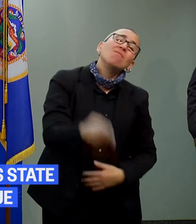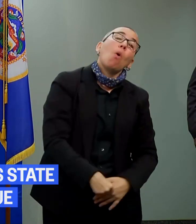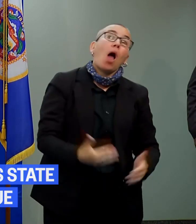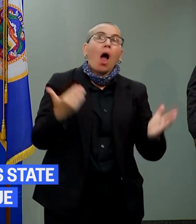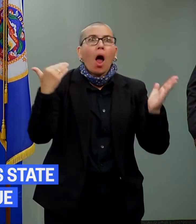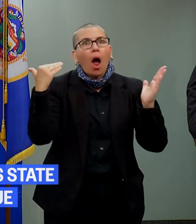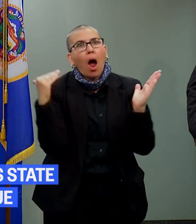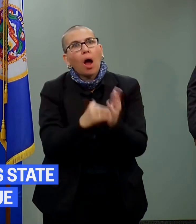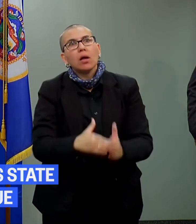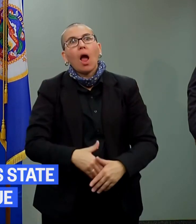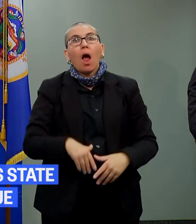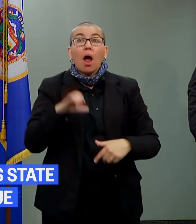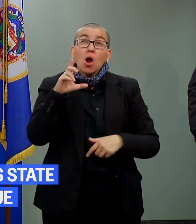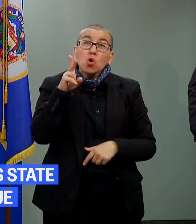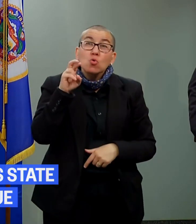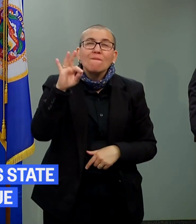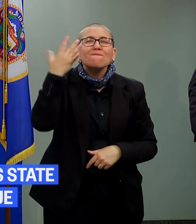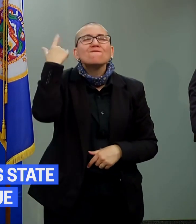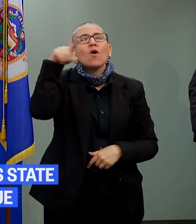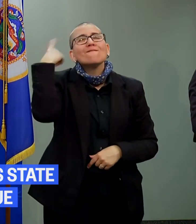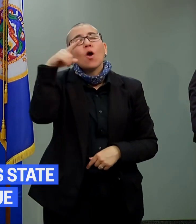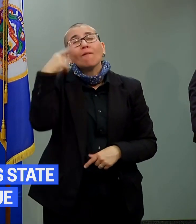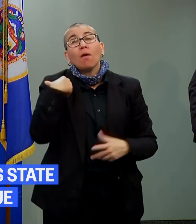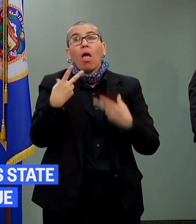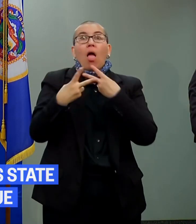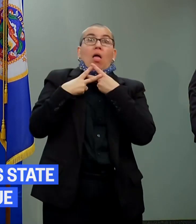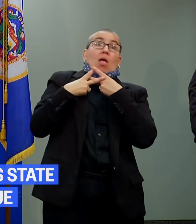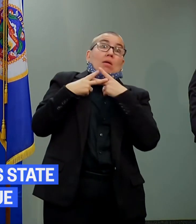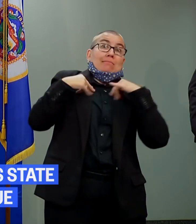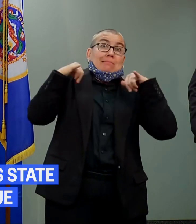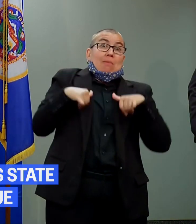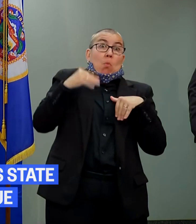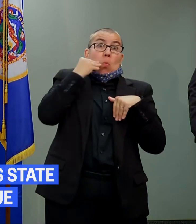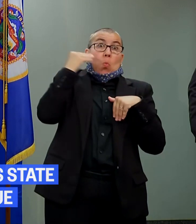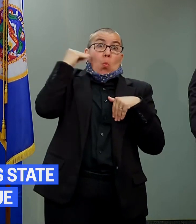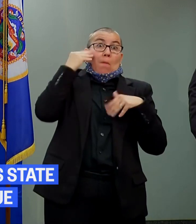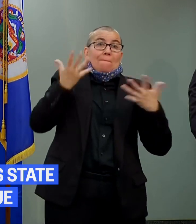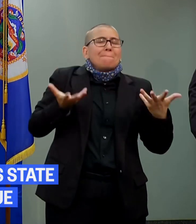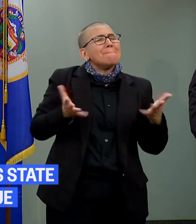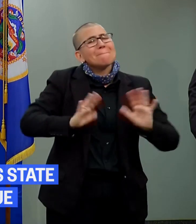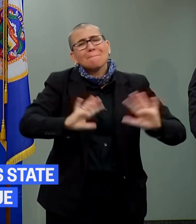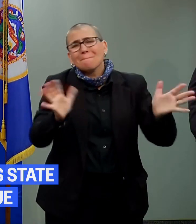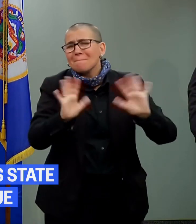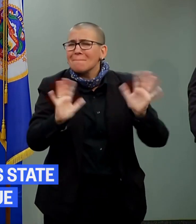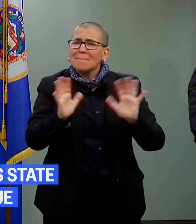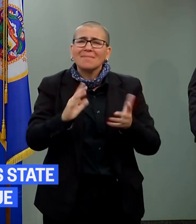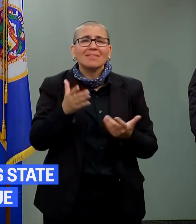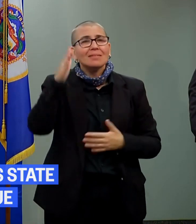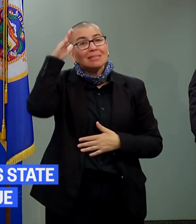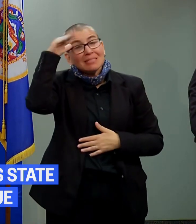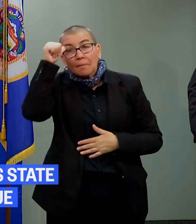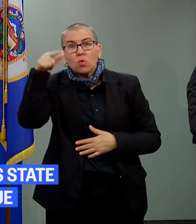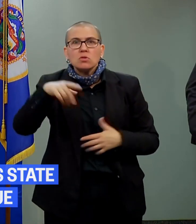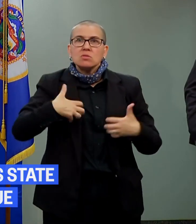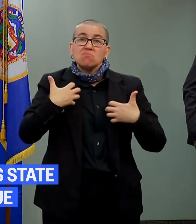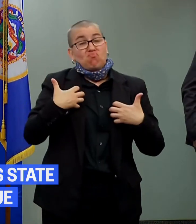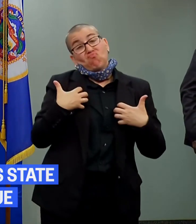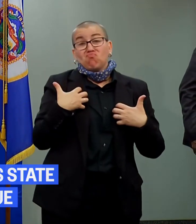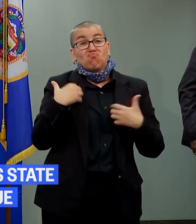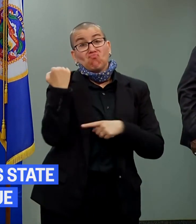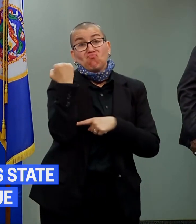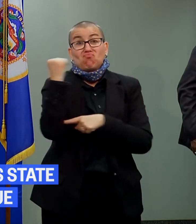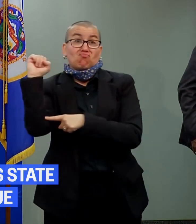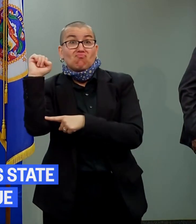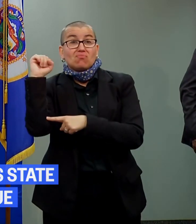it's irresponsible. We don't think these people quit. I think in light of what we're seeing around the country, that these have expanded. And so what we're asking people to